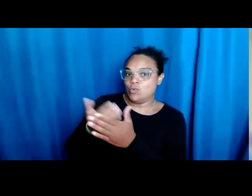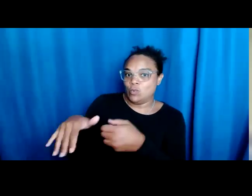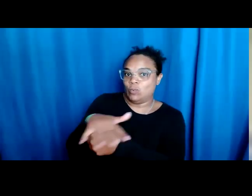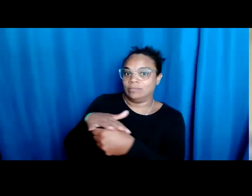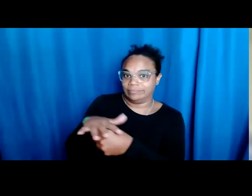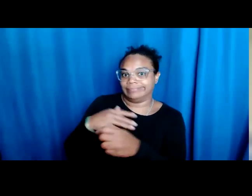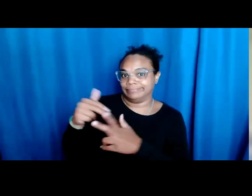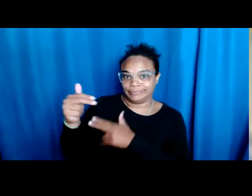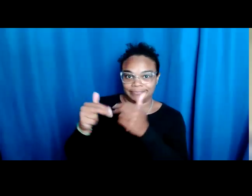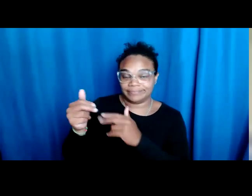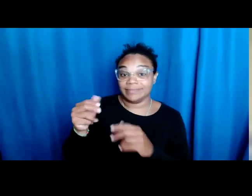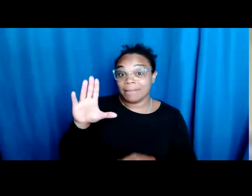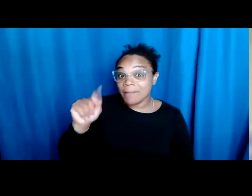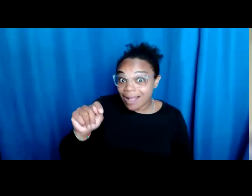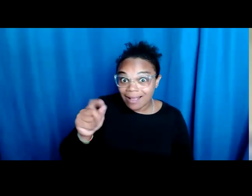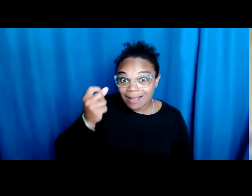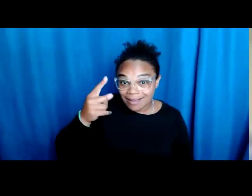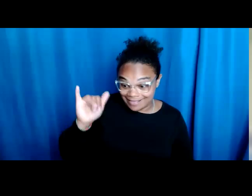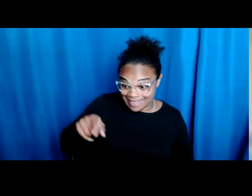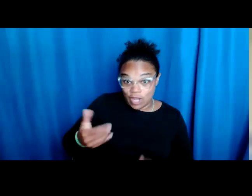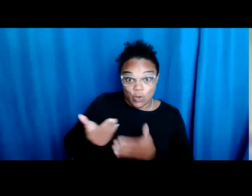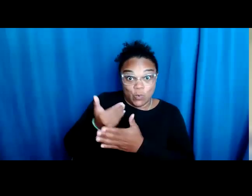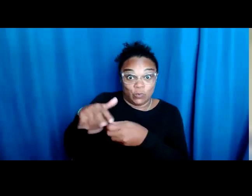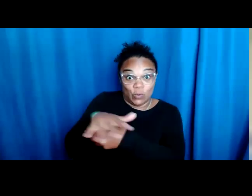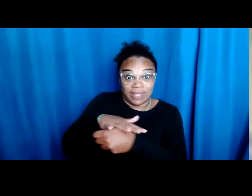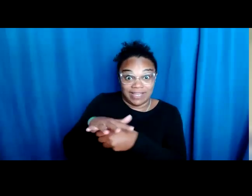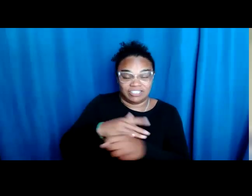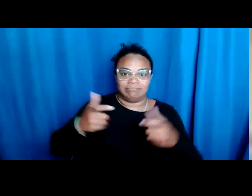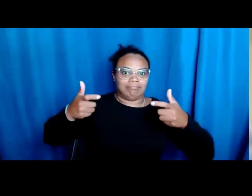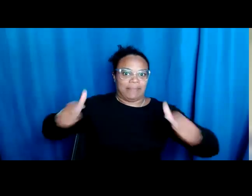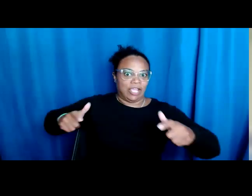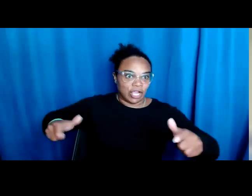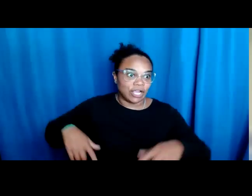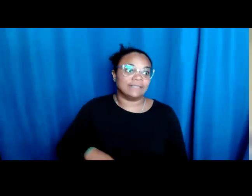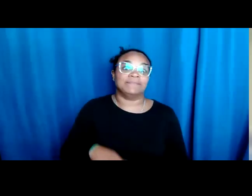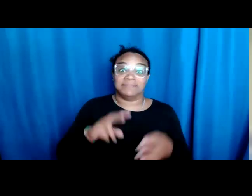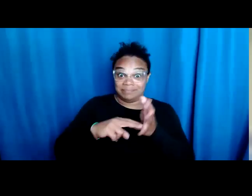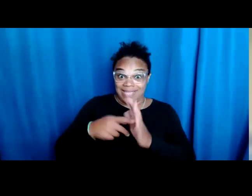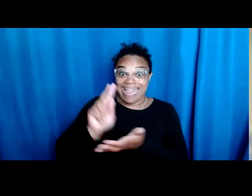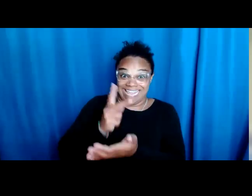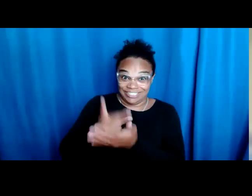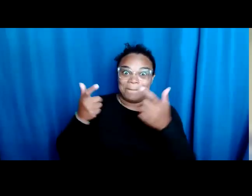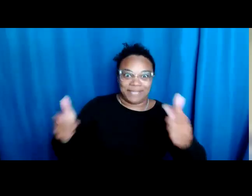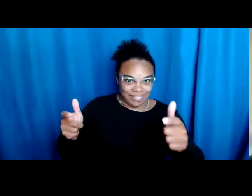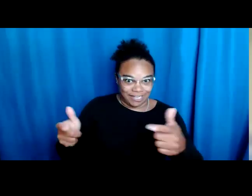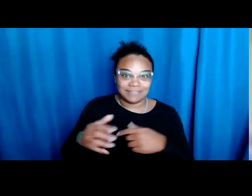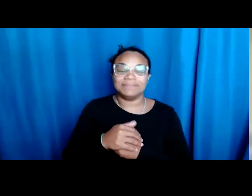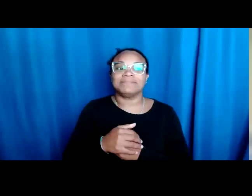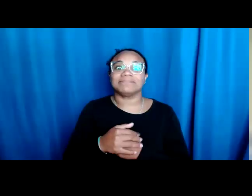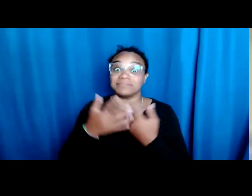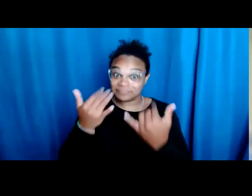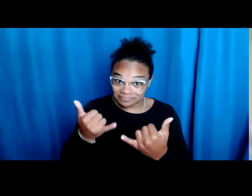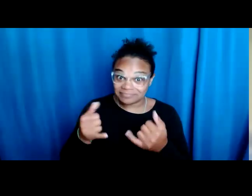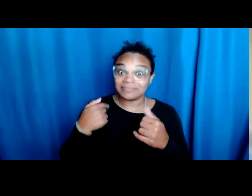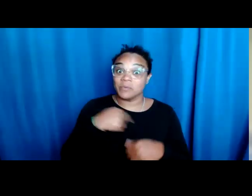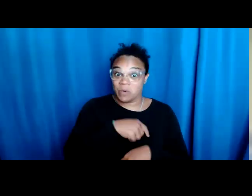location, it will give us larger space, a larger kitchen. We'll be able to now start